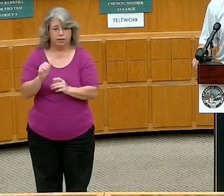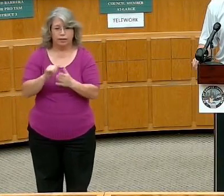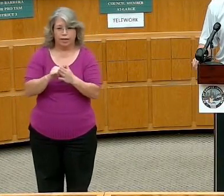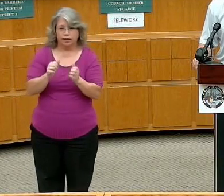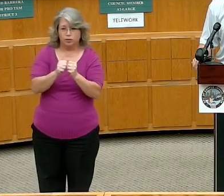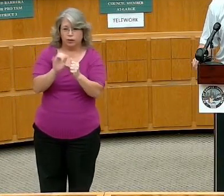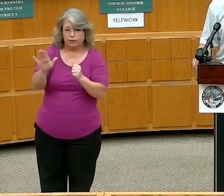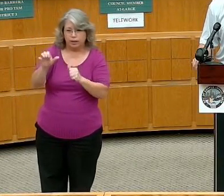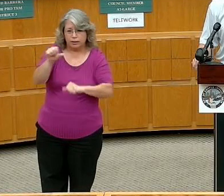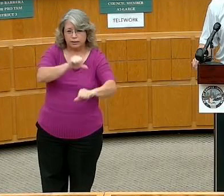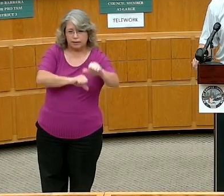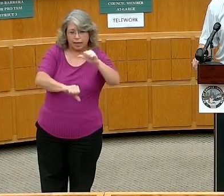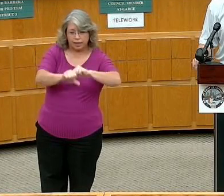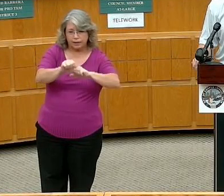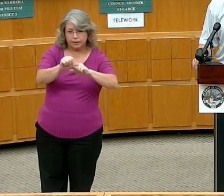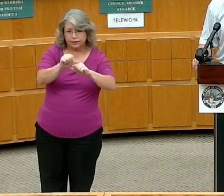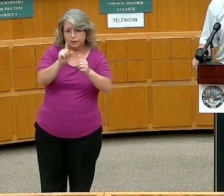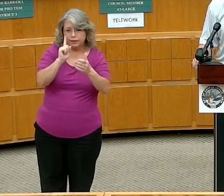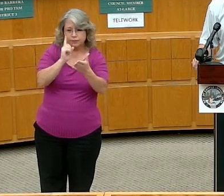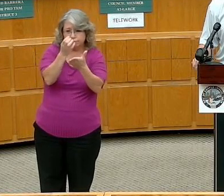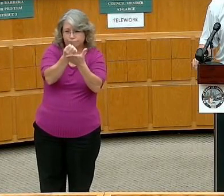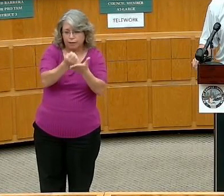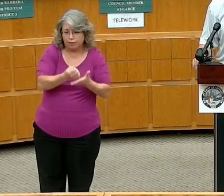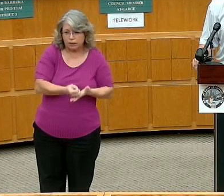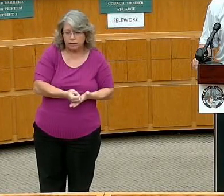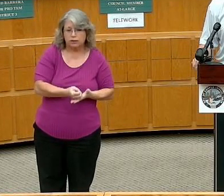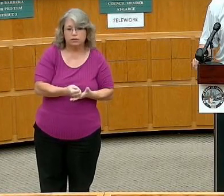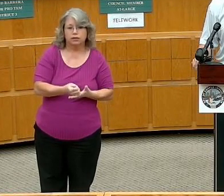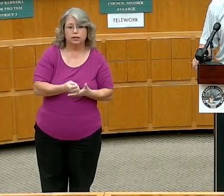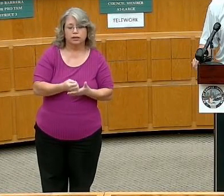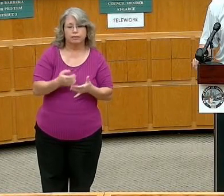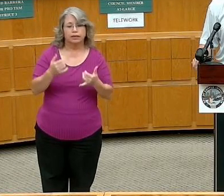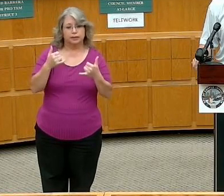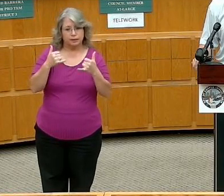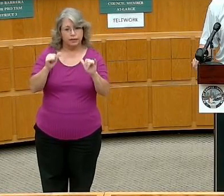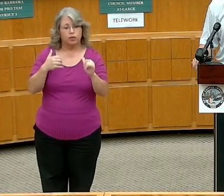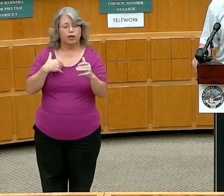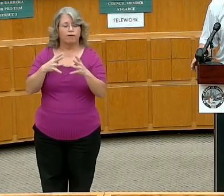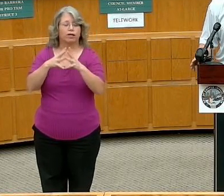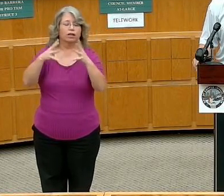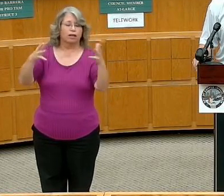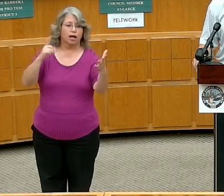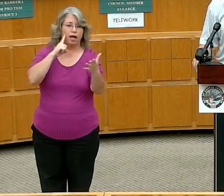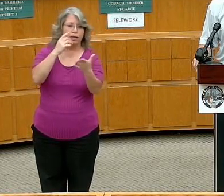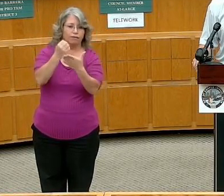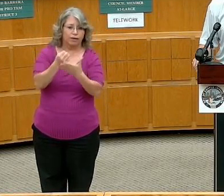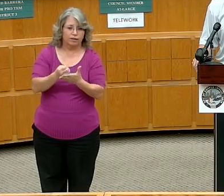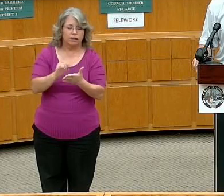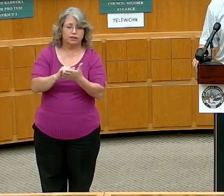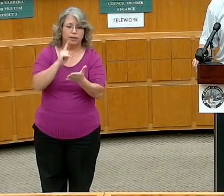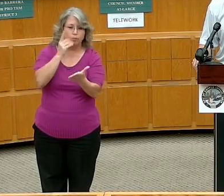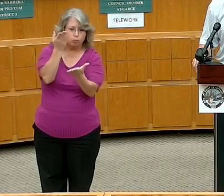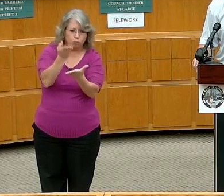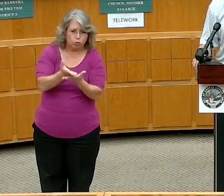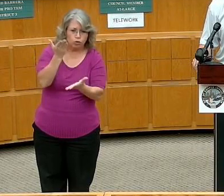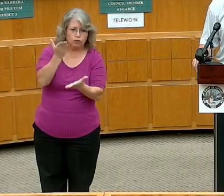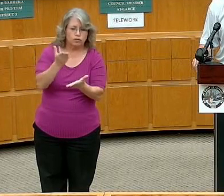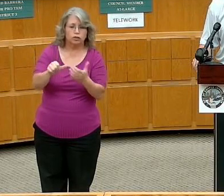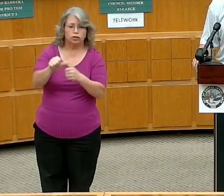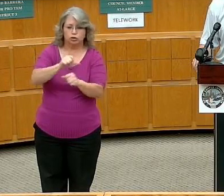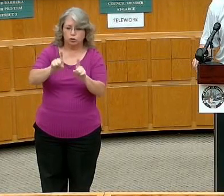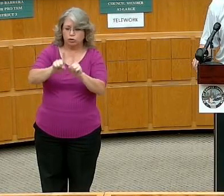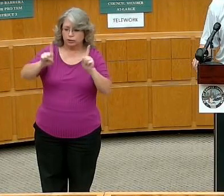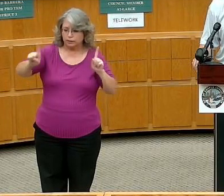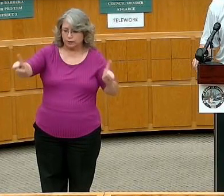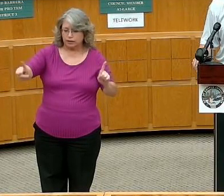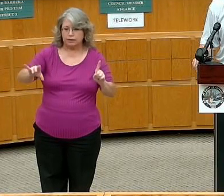that it's the highest peak, there's still evidence, a lot of evidence that shows social distancing, staying at home, following the orders that have been put in place